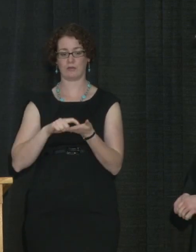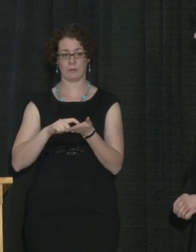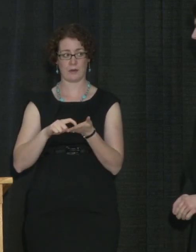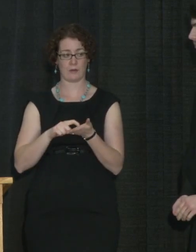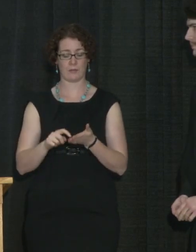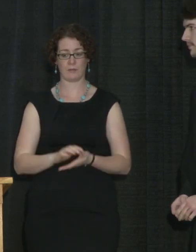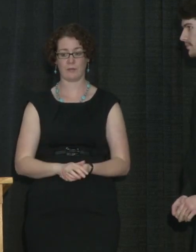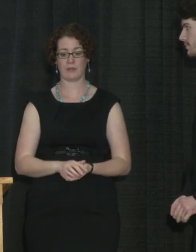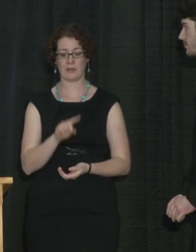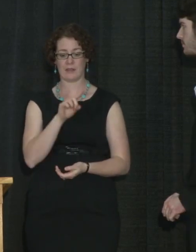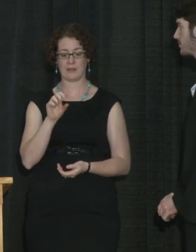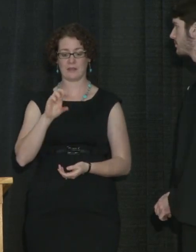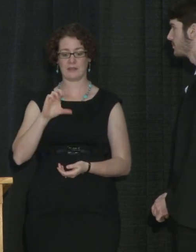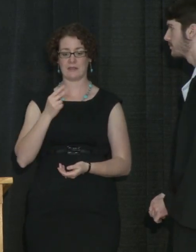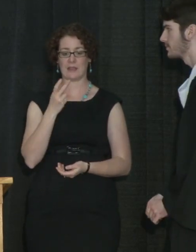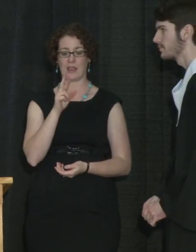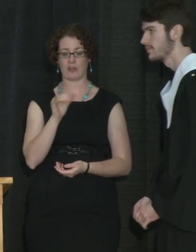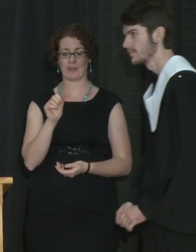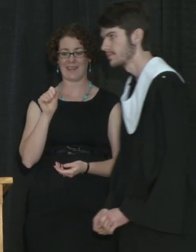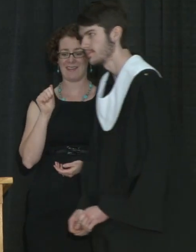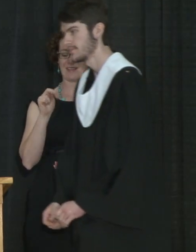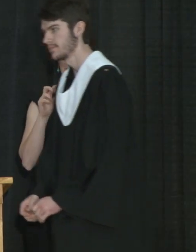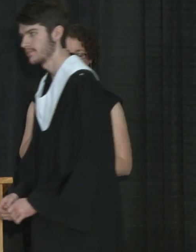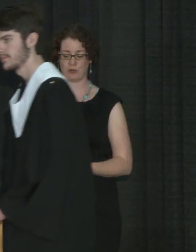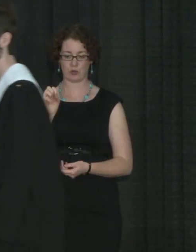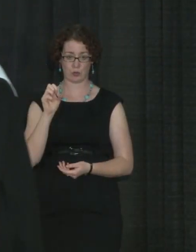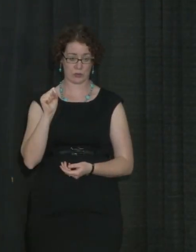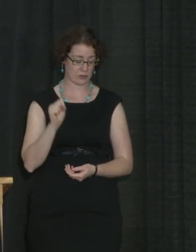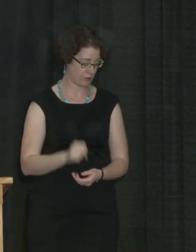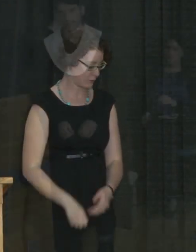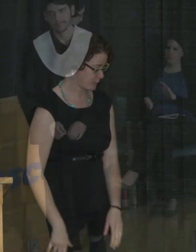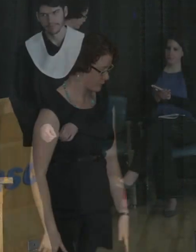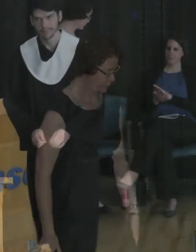Repair. Zachary Andrews.